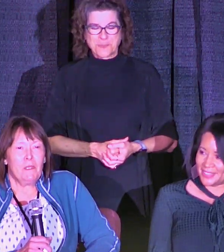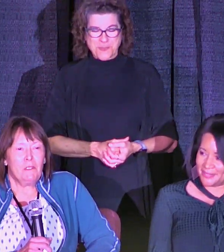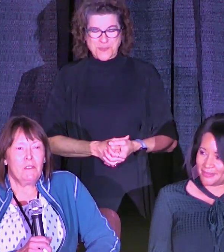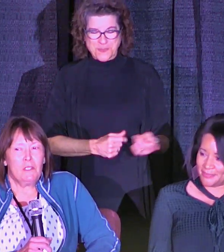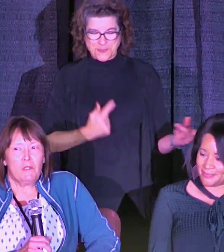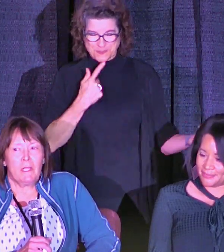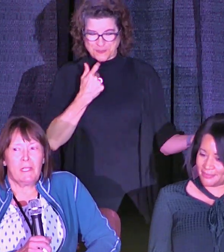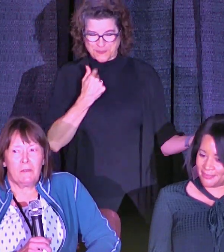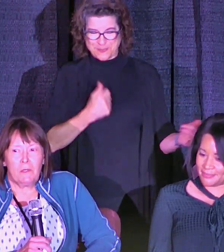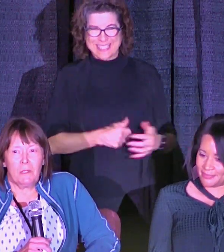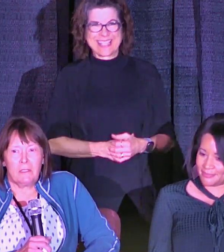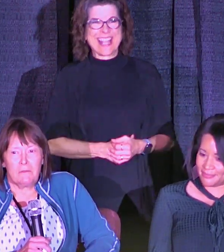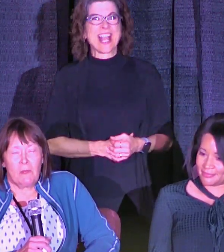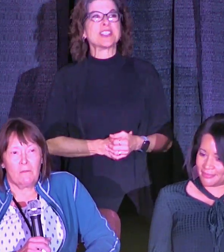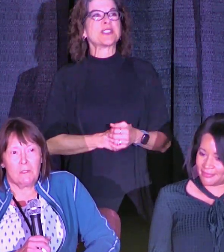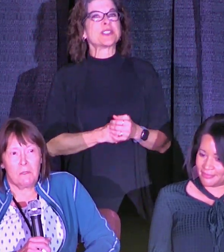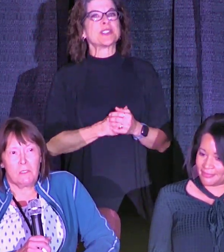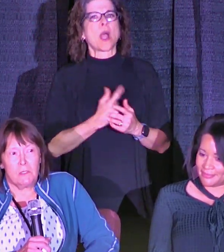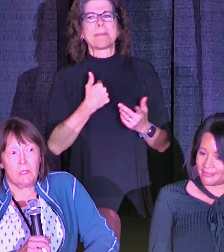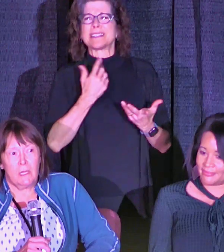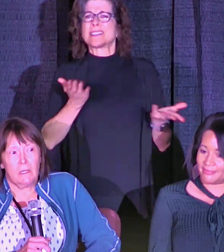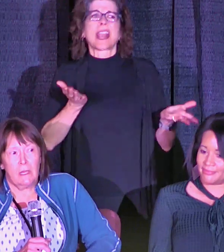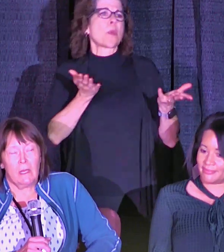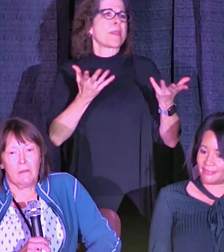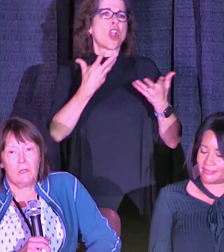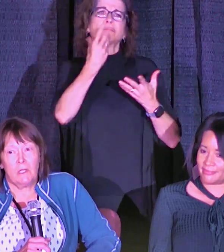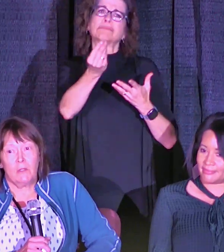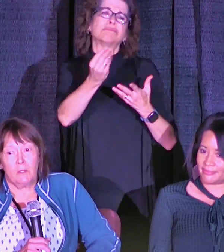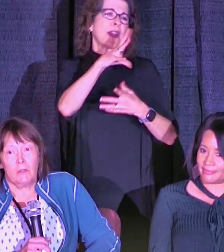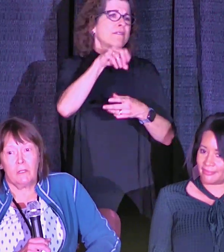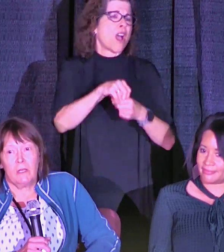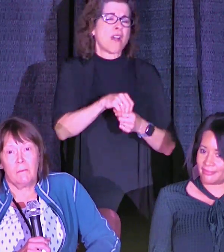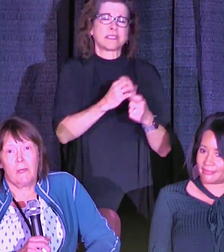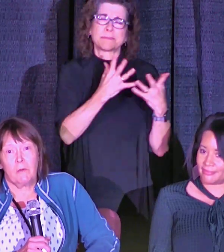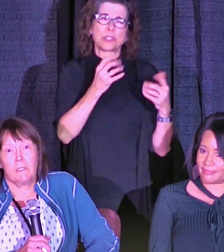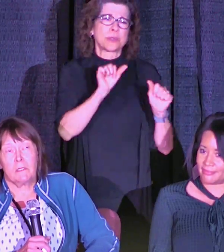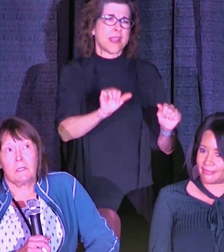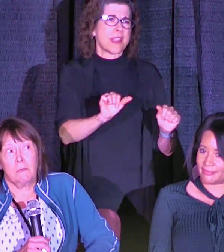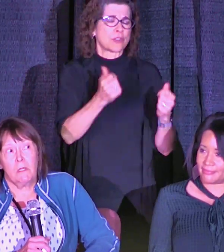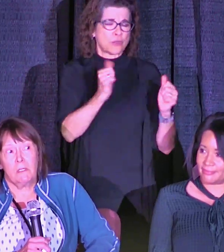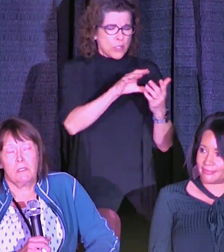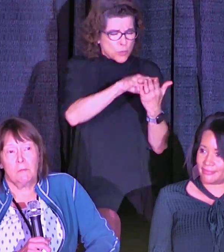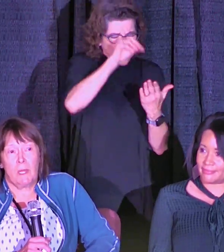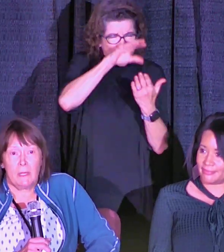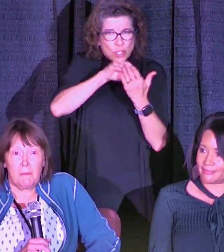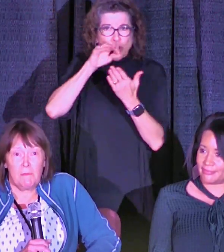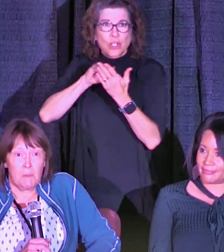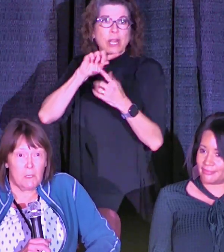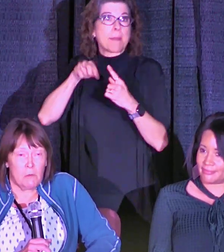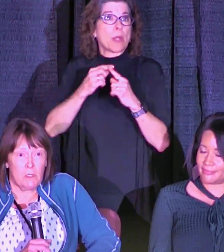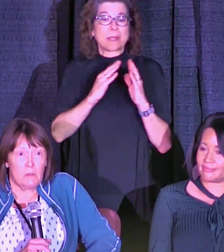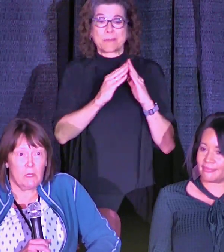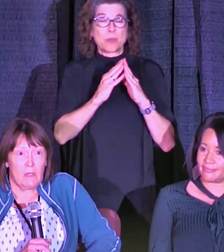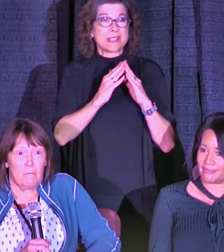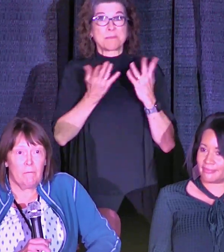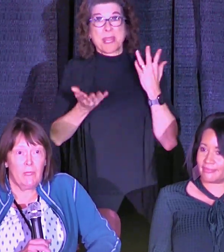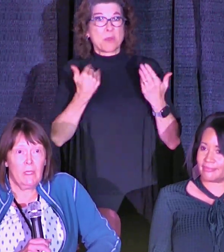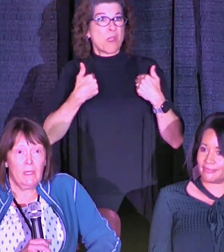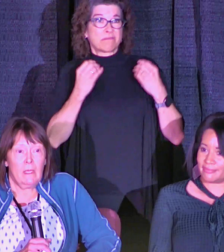I think just trying to get out there and get involved as much as you can, trying to learn about communities you may not be familiar